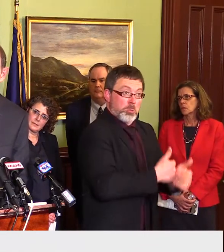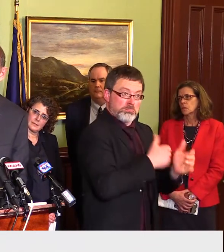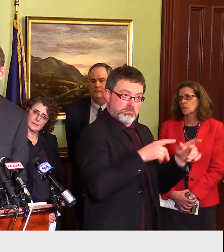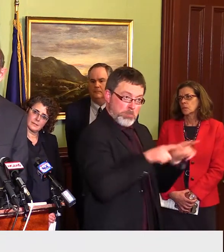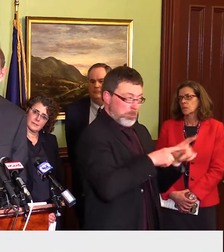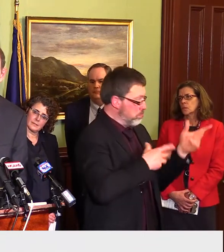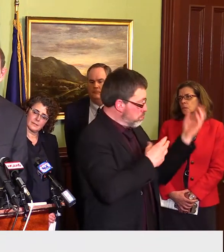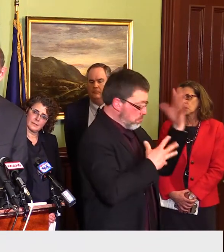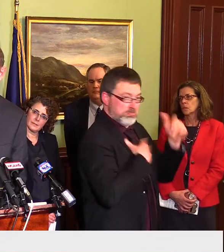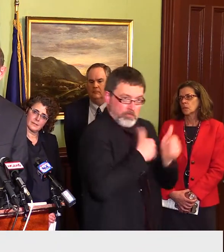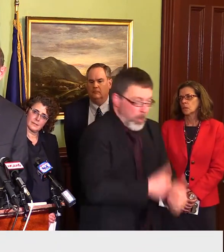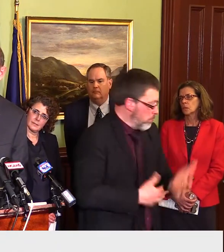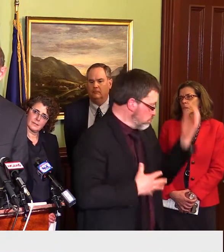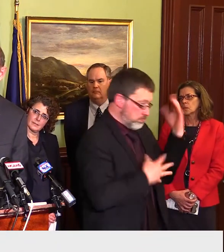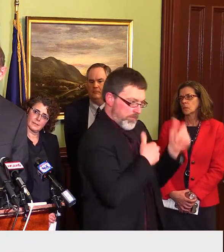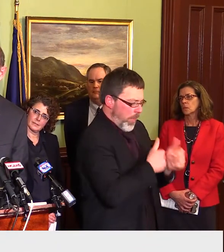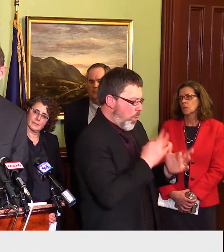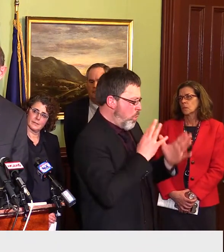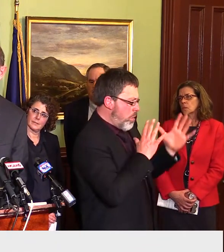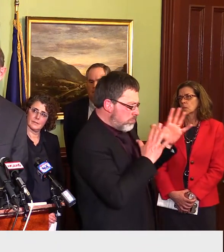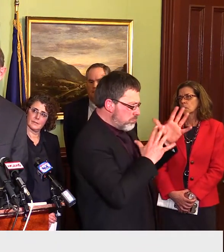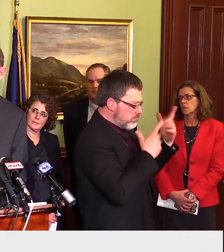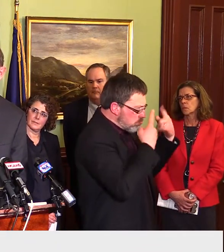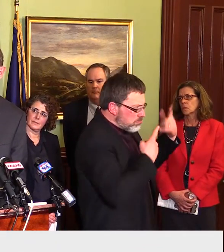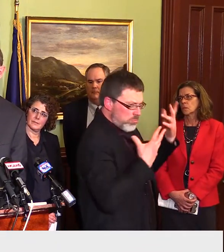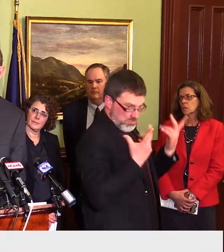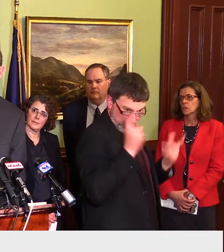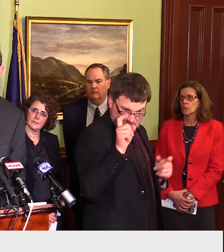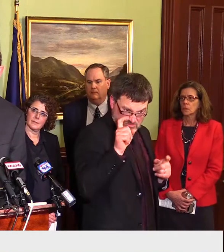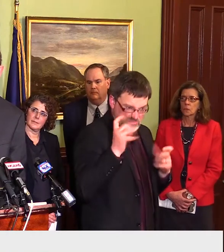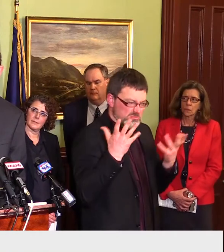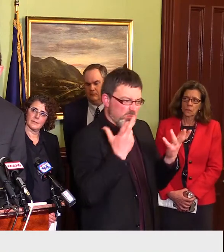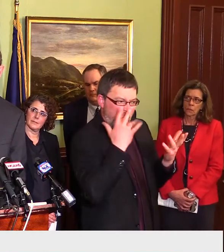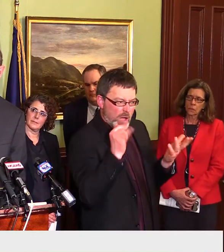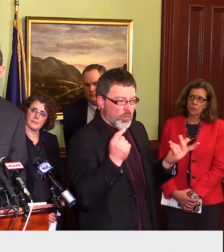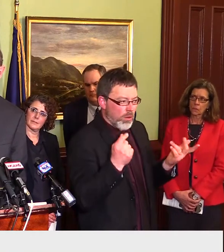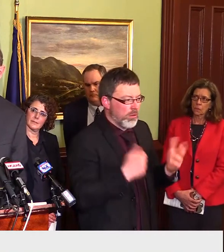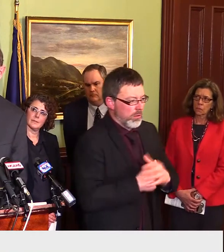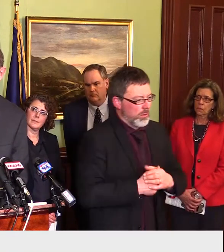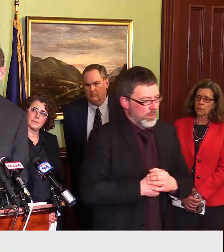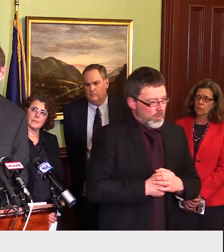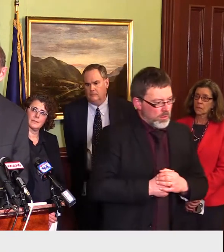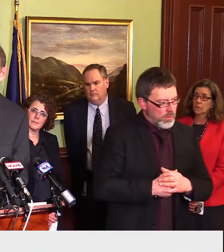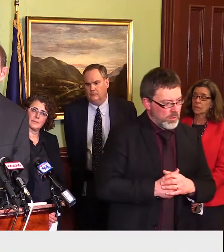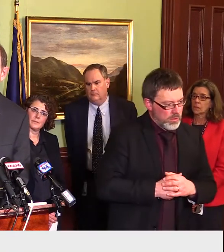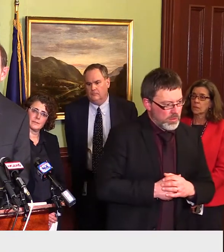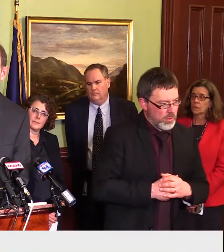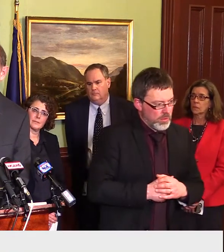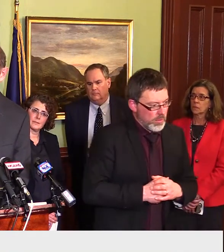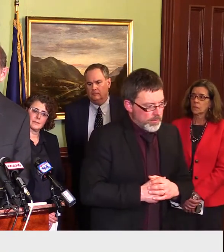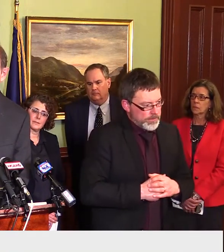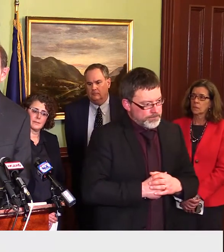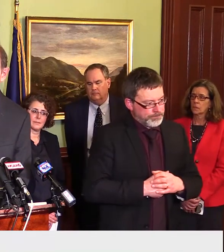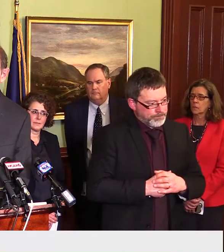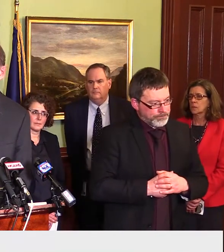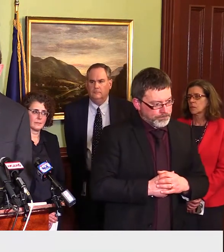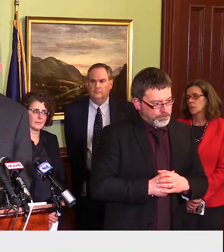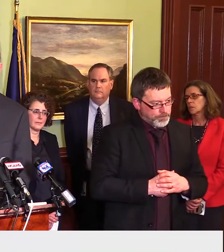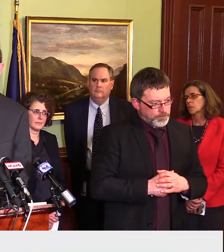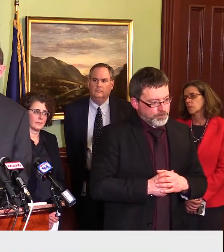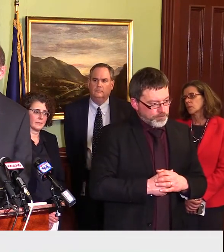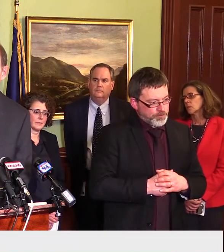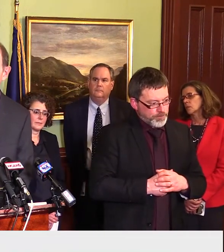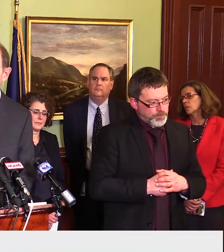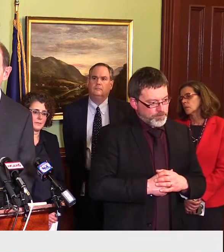that to an only hospitalized population doesn't really allow us to do our public health surveillance function and get a handle on where is